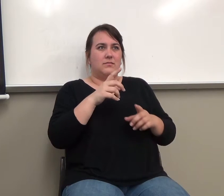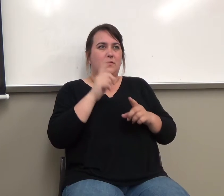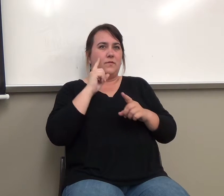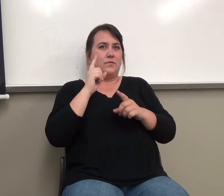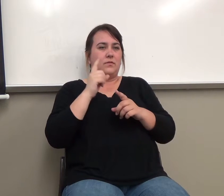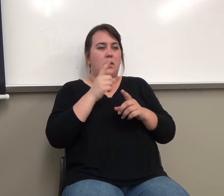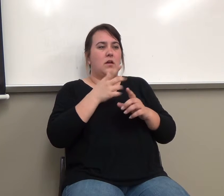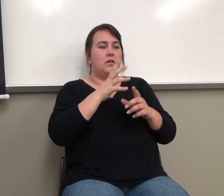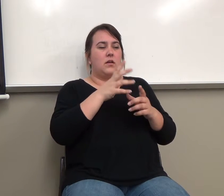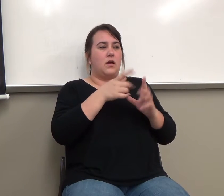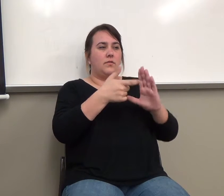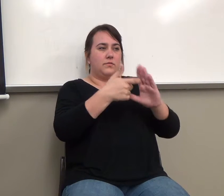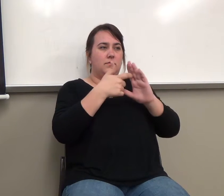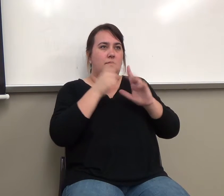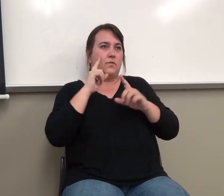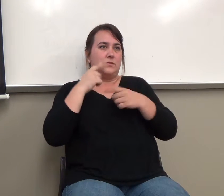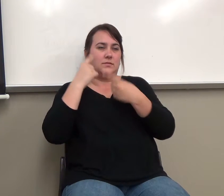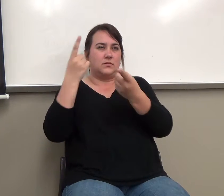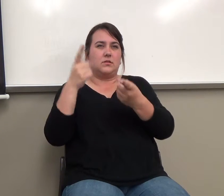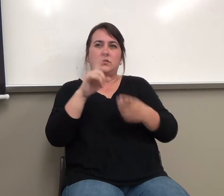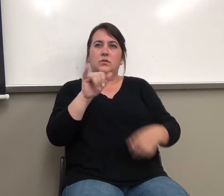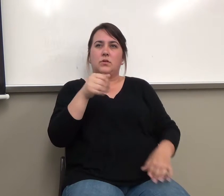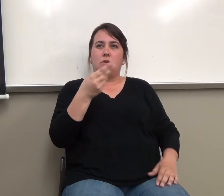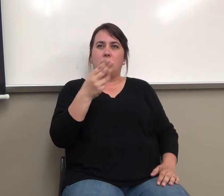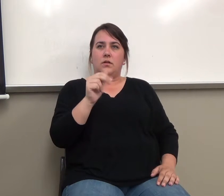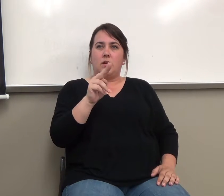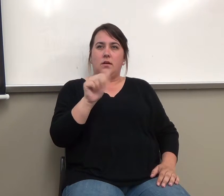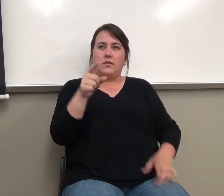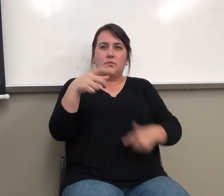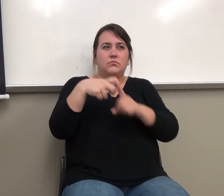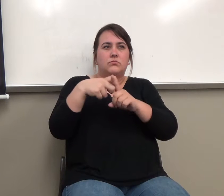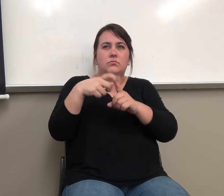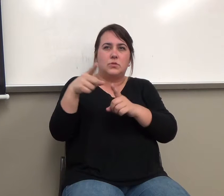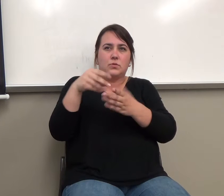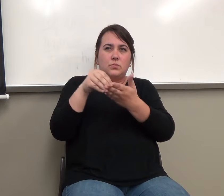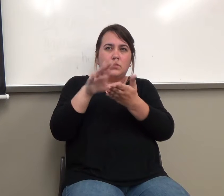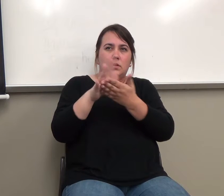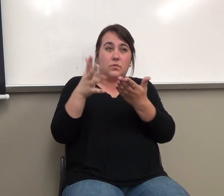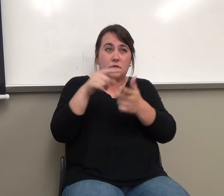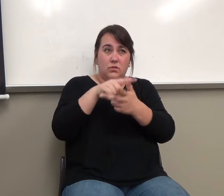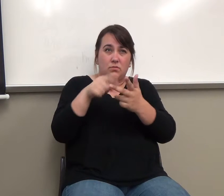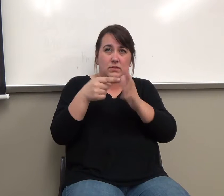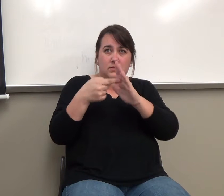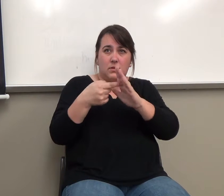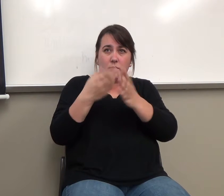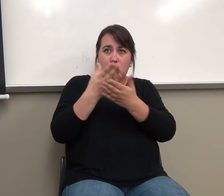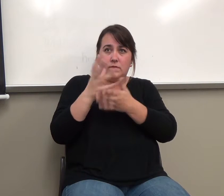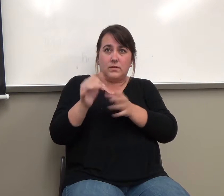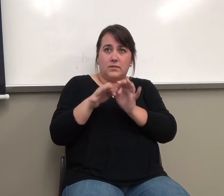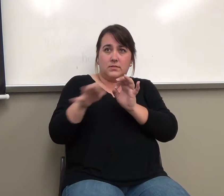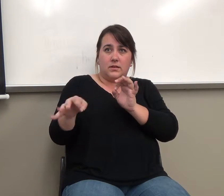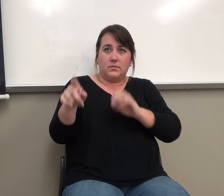put for that one? Did you have 3 examples proving that statement?